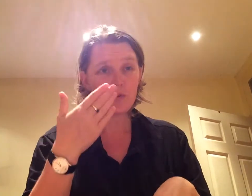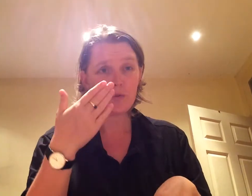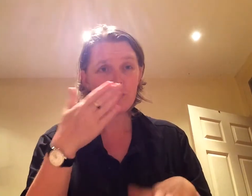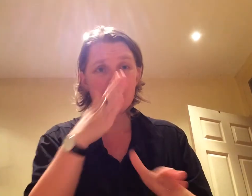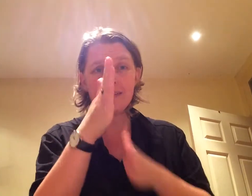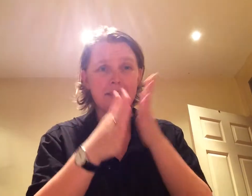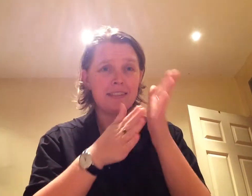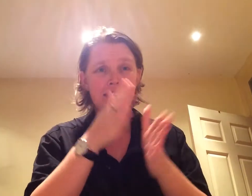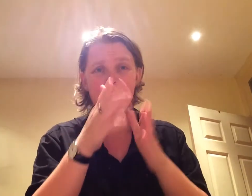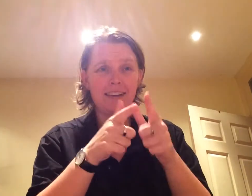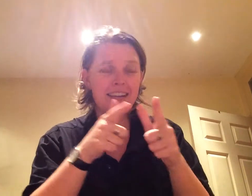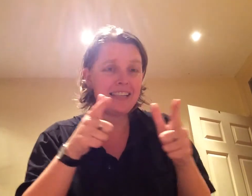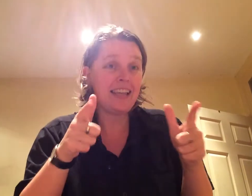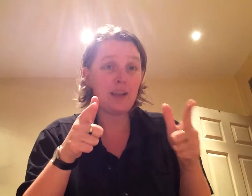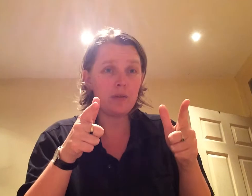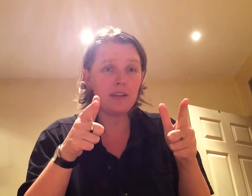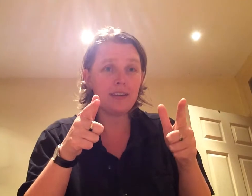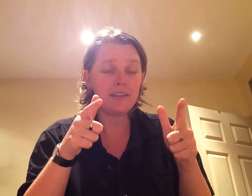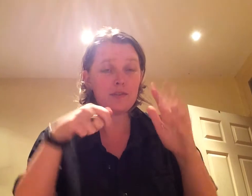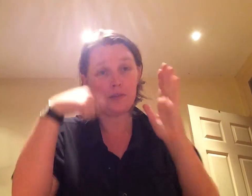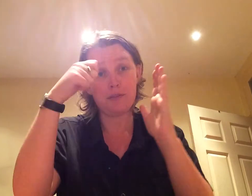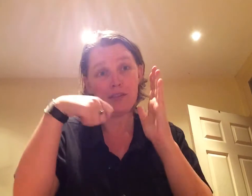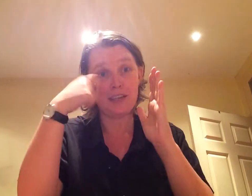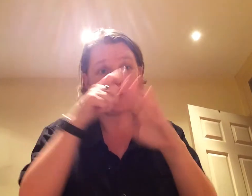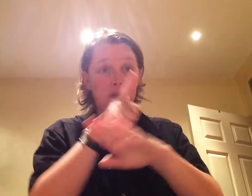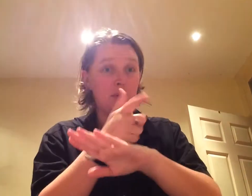School sign language sort of video